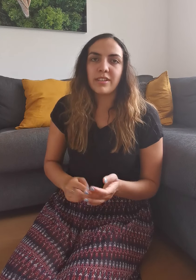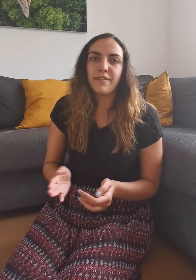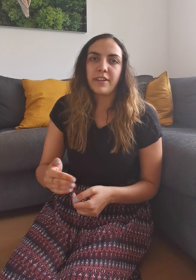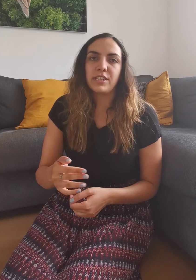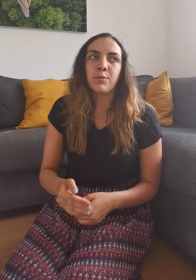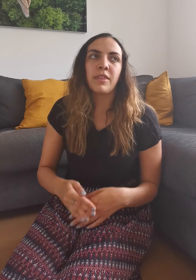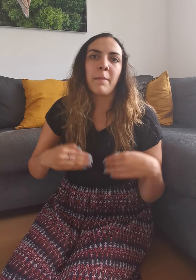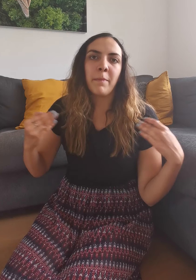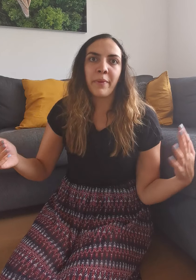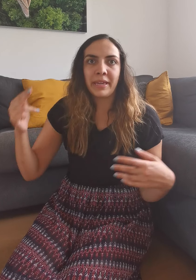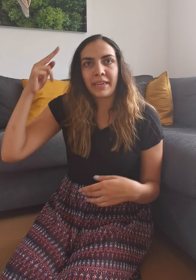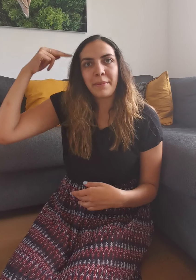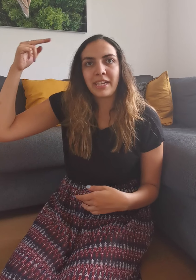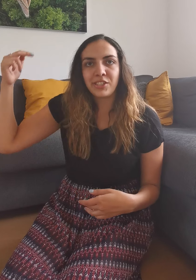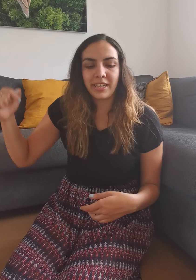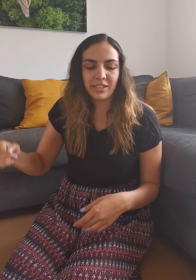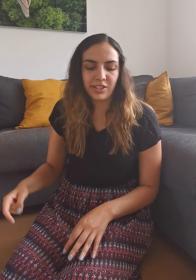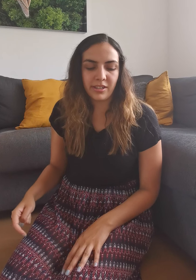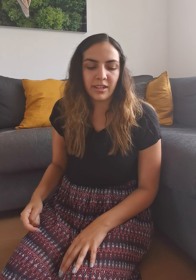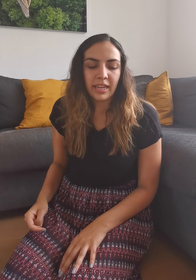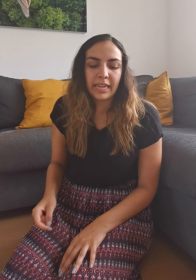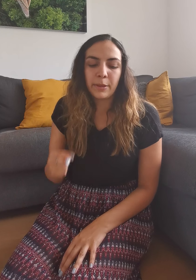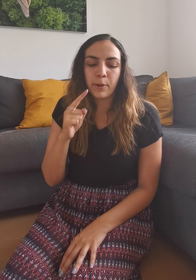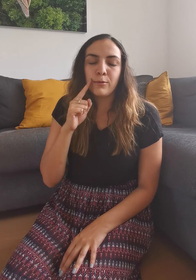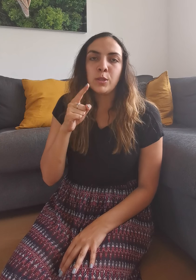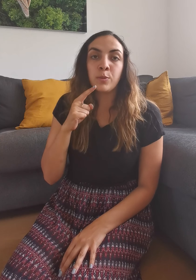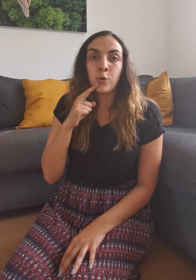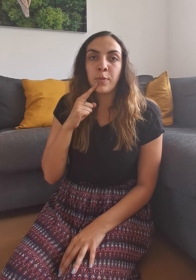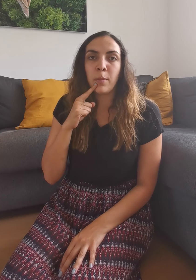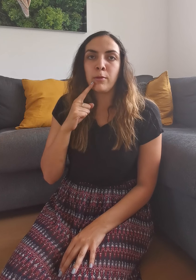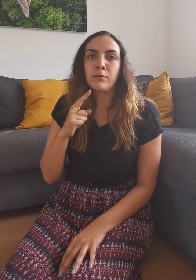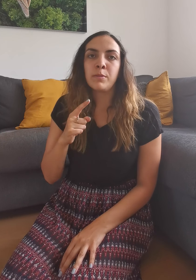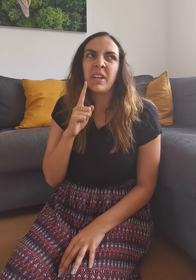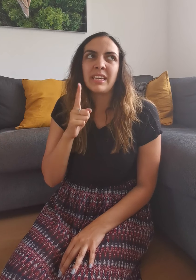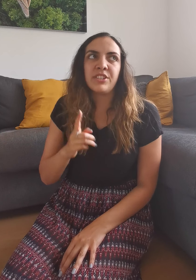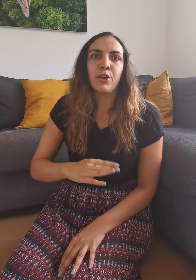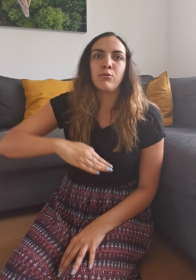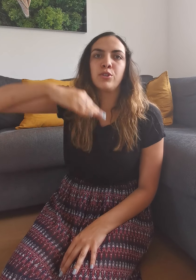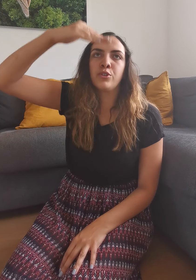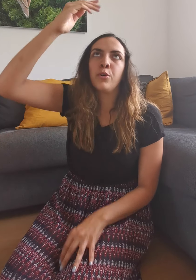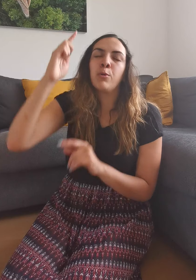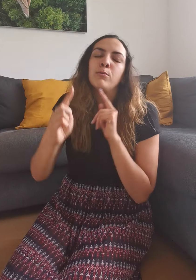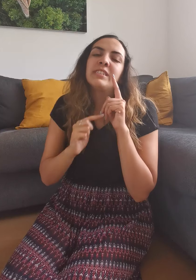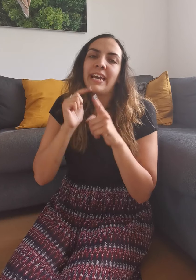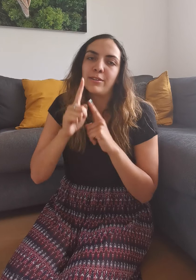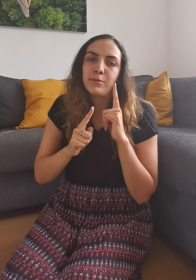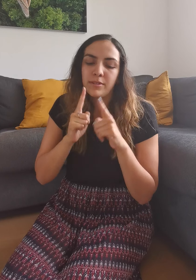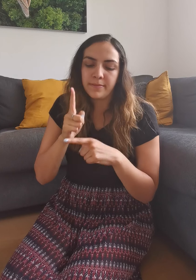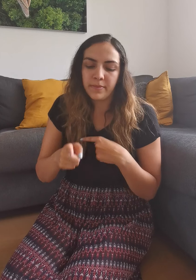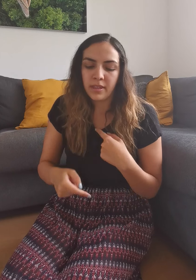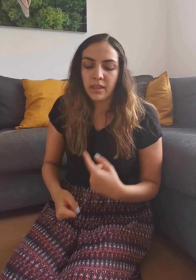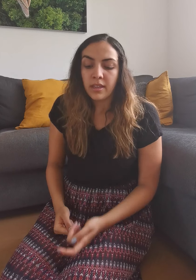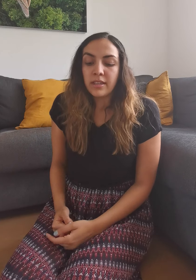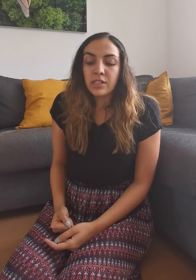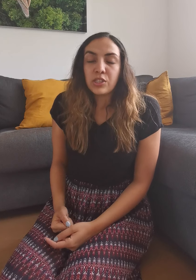a fish with a big imagination. He blew small bubbles, but he told tall tales.